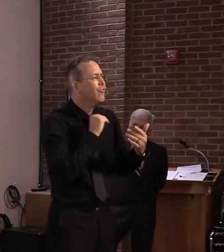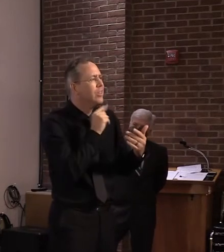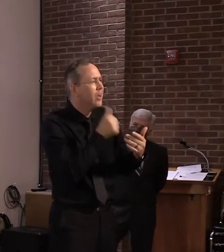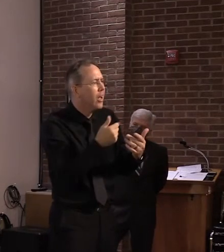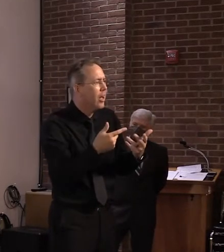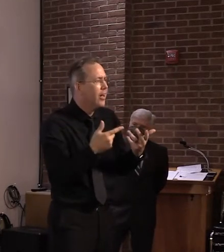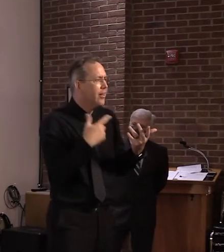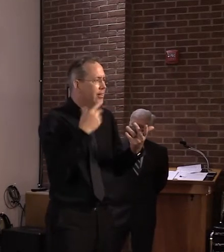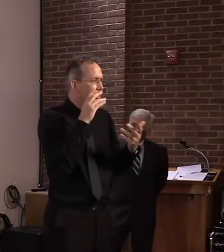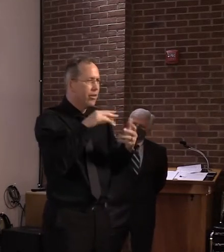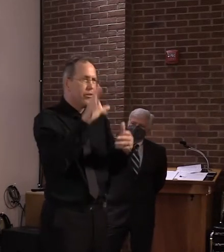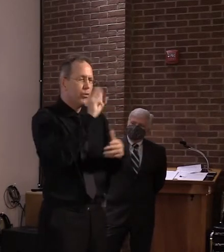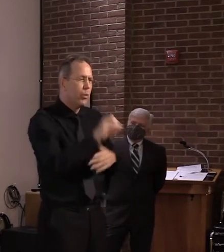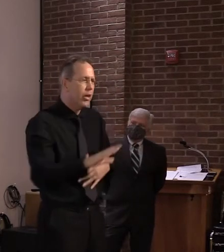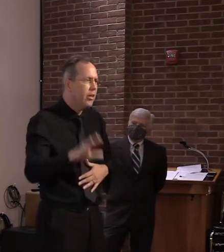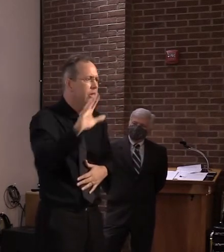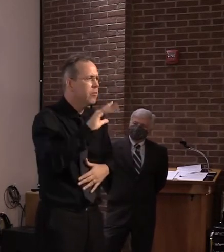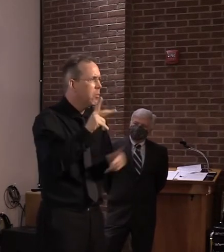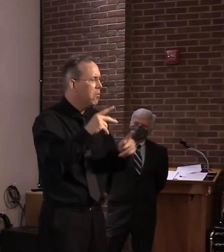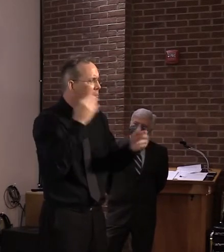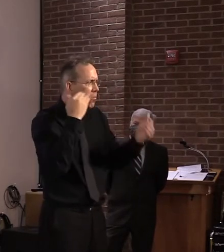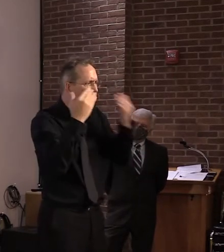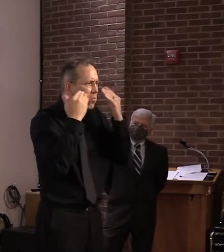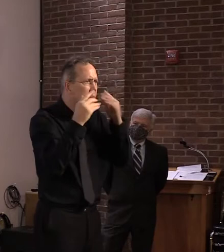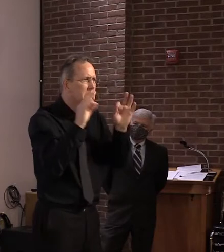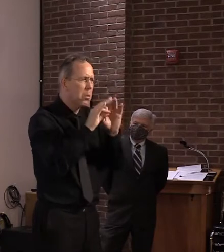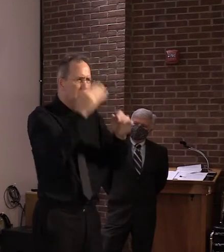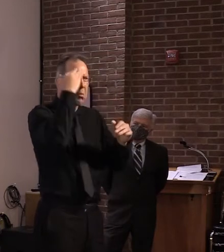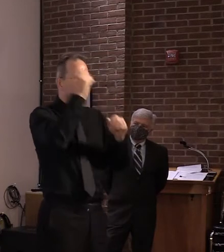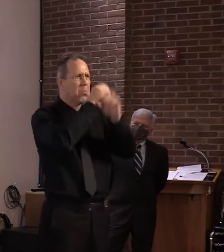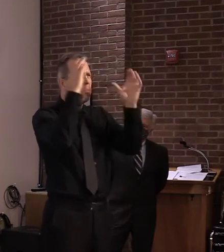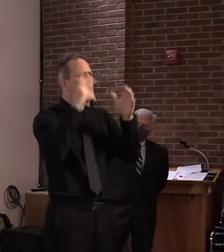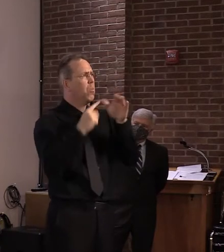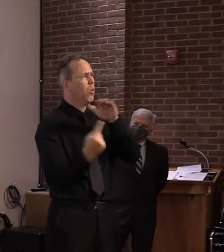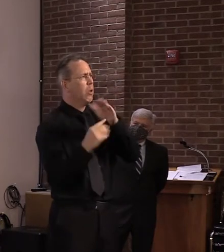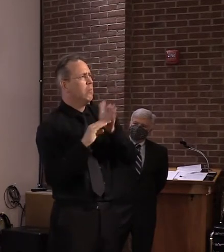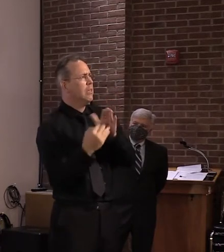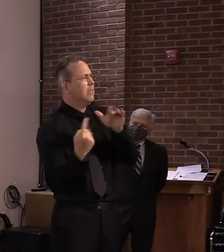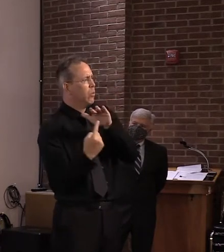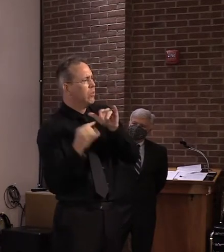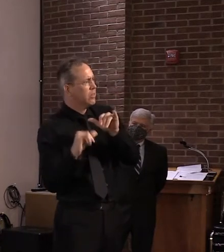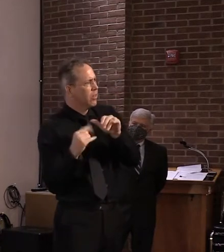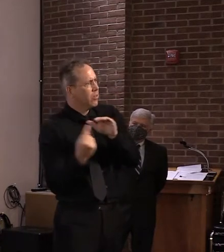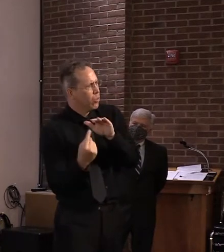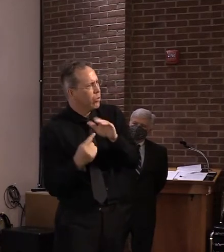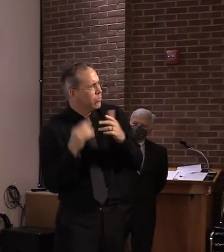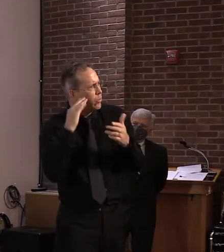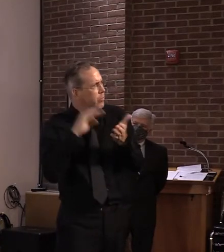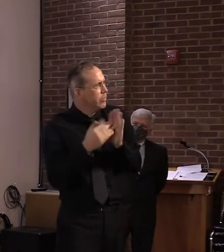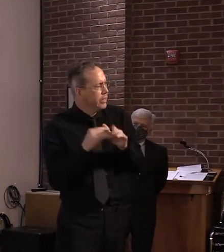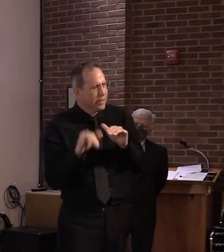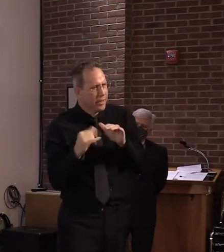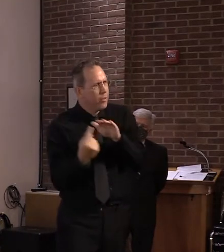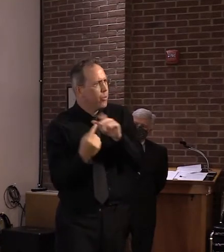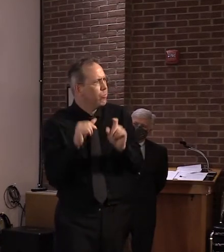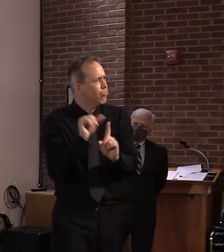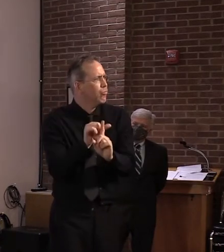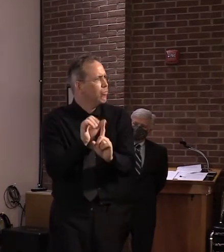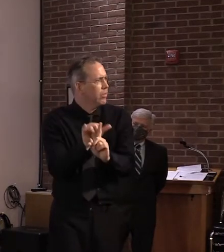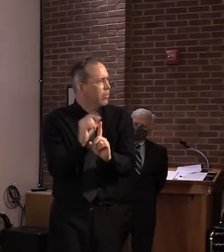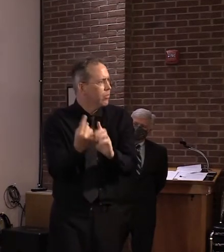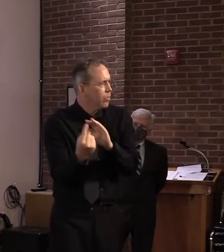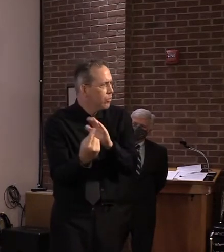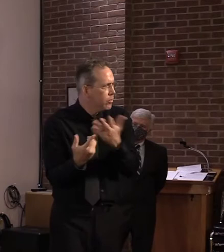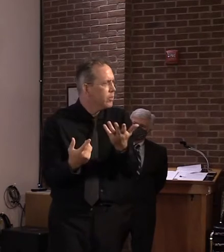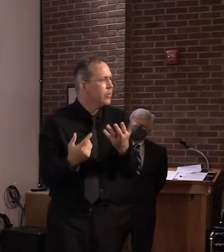can set is out there. You know, we just had the New Jersey, New York, I believe Connecticut kind of